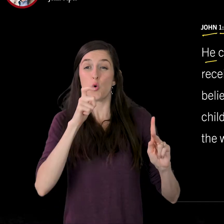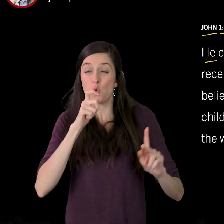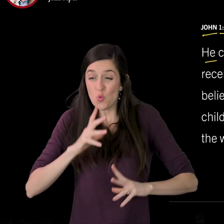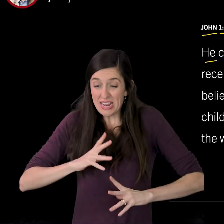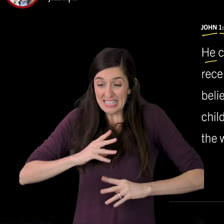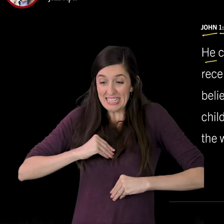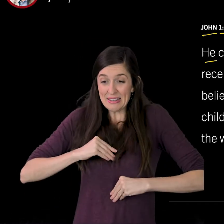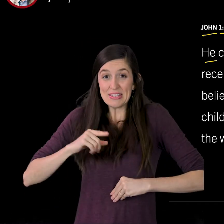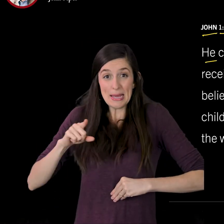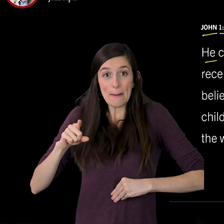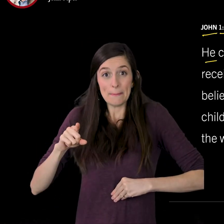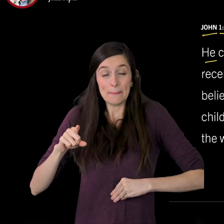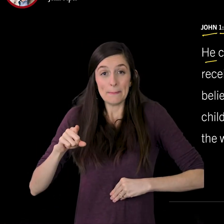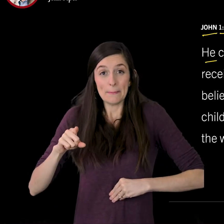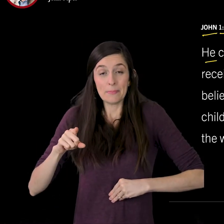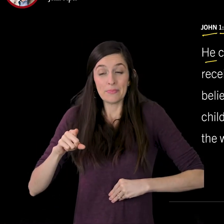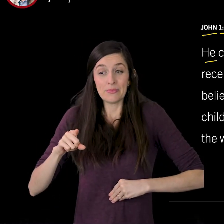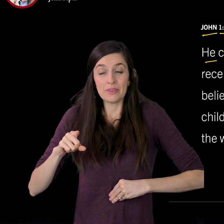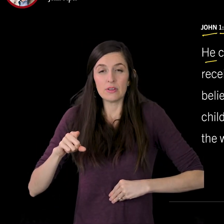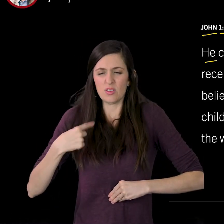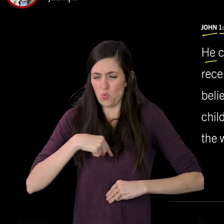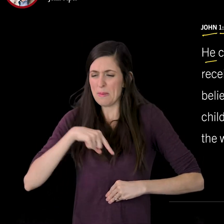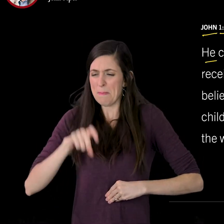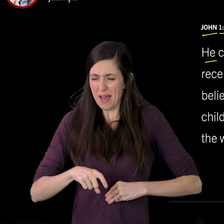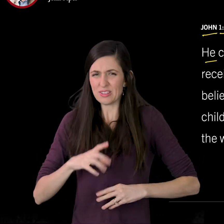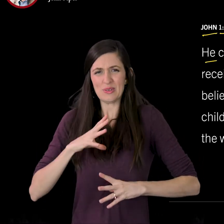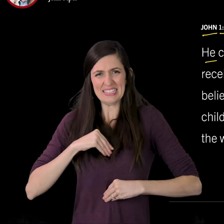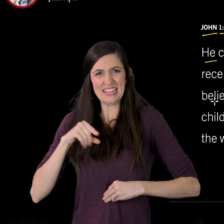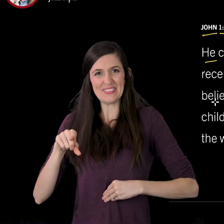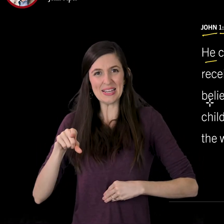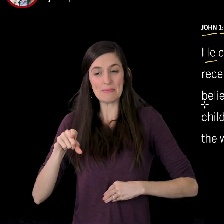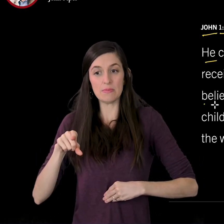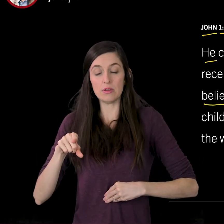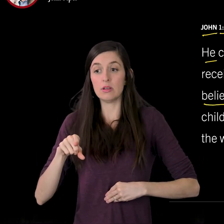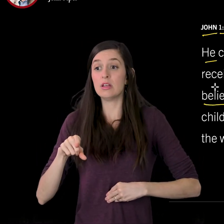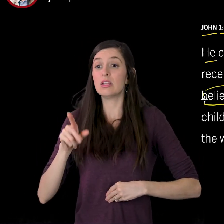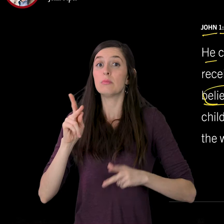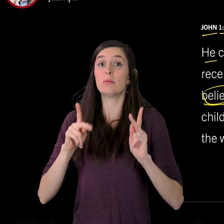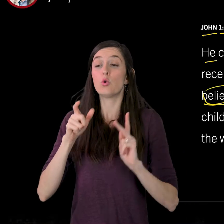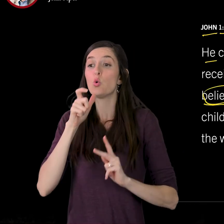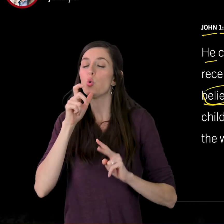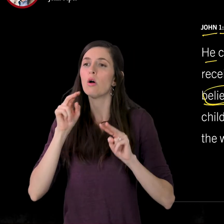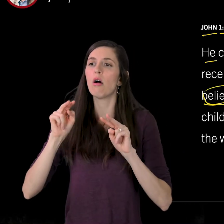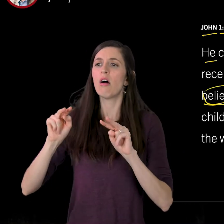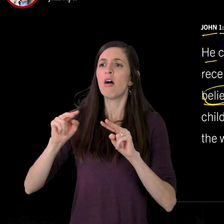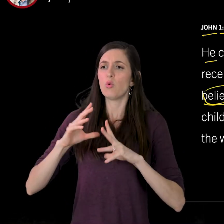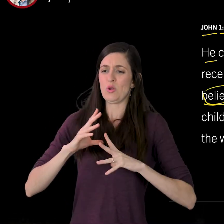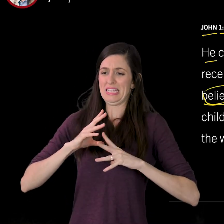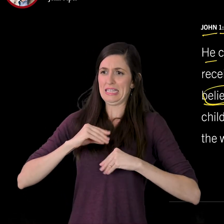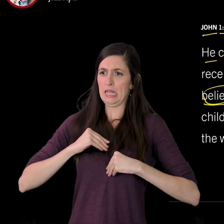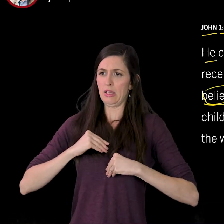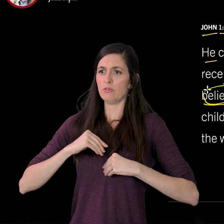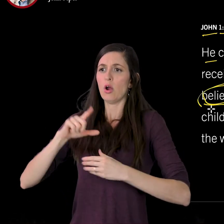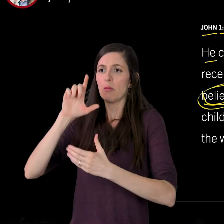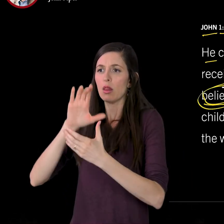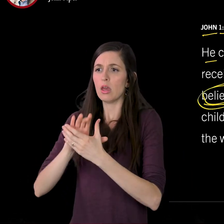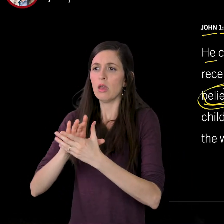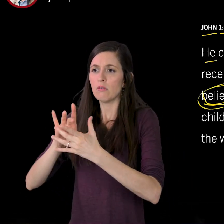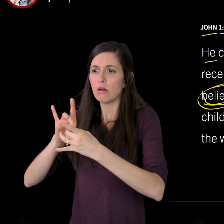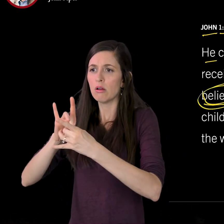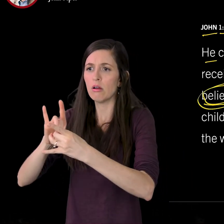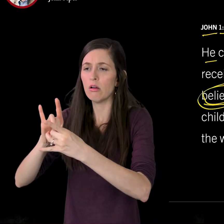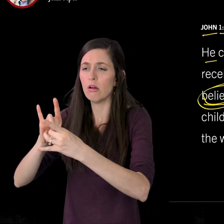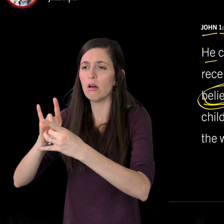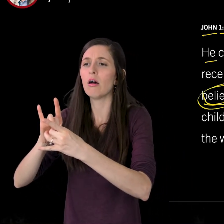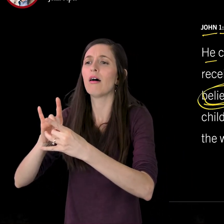who did receive him that's what we must do receive him who believed in his name so receiving or believing